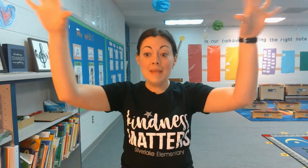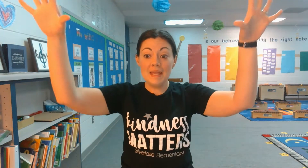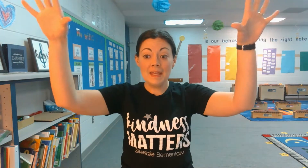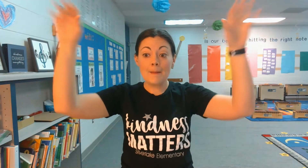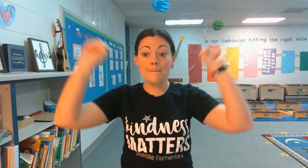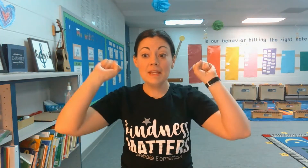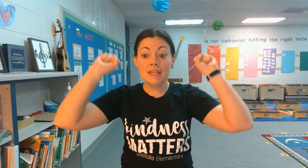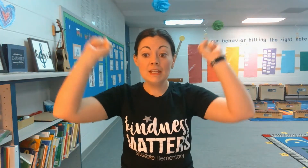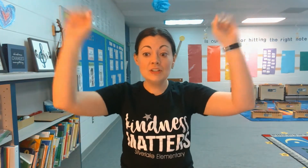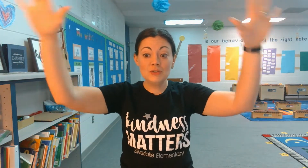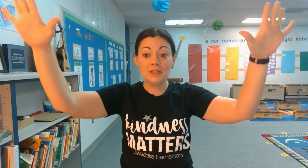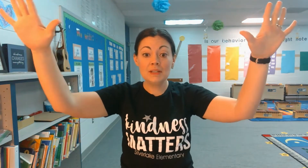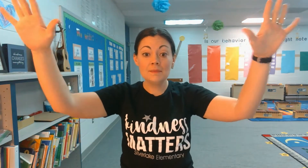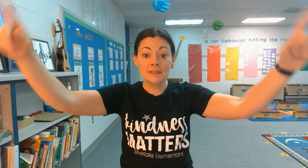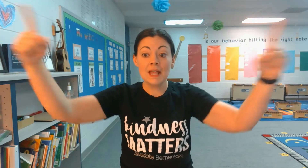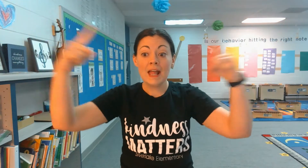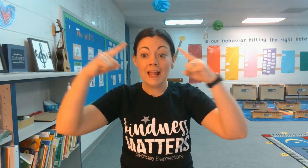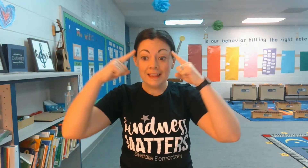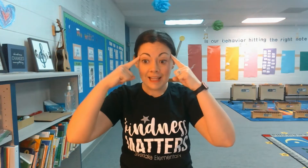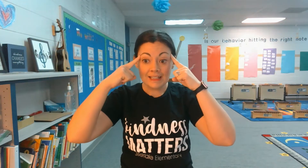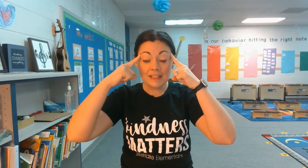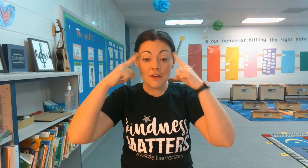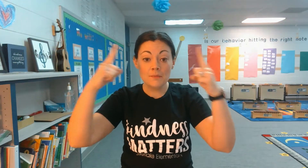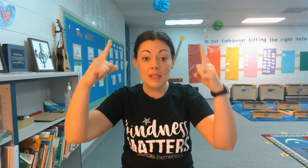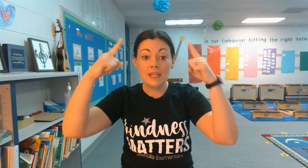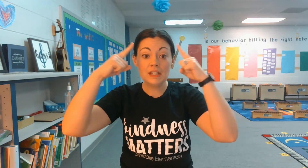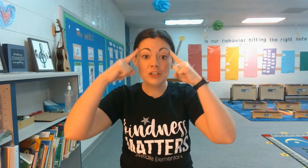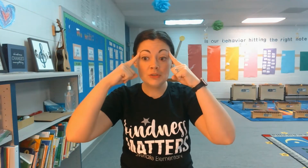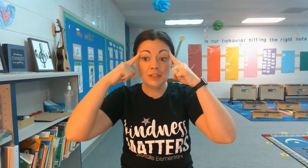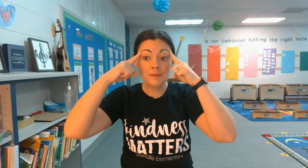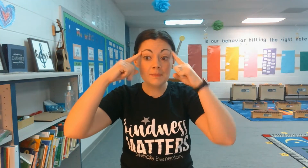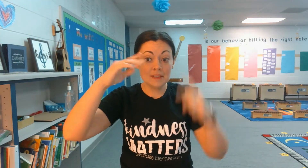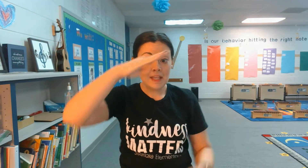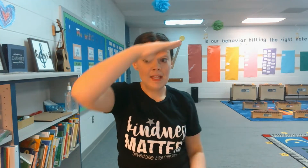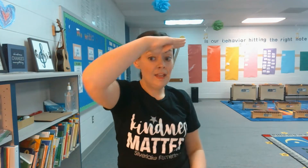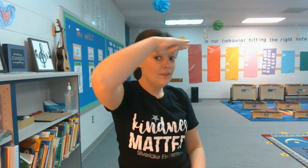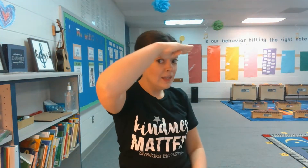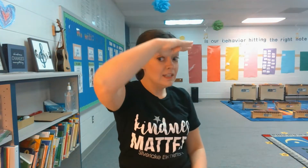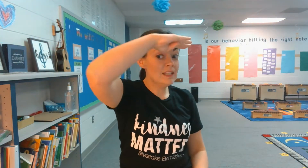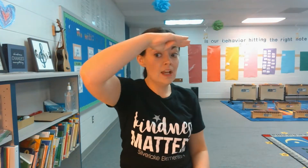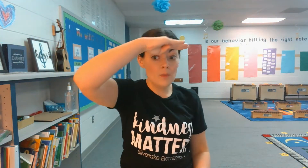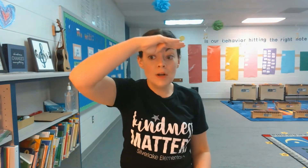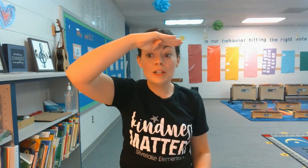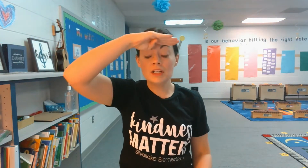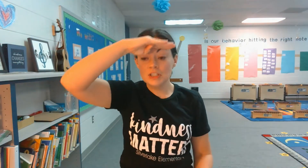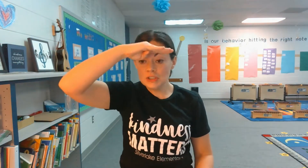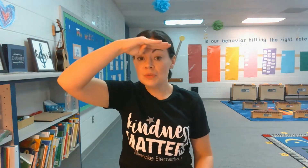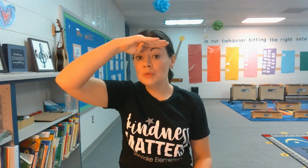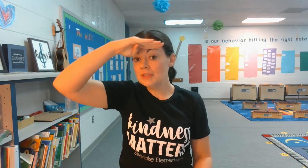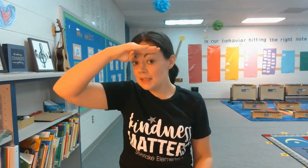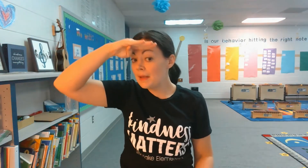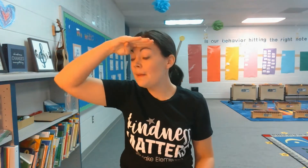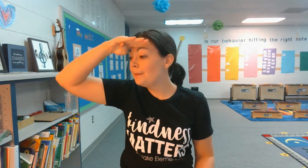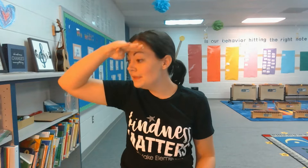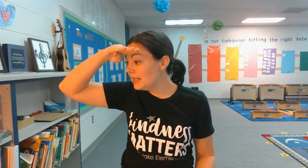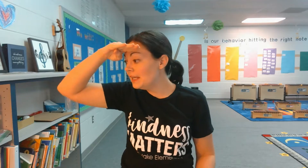big big dreams lots of big dreams things i wanna do someday